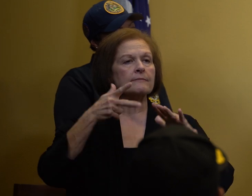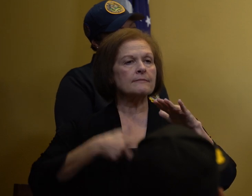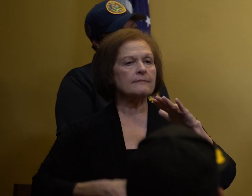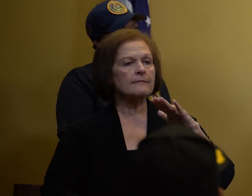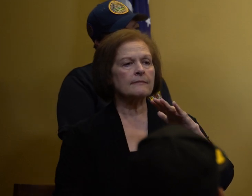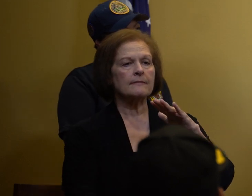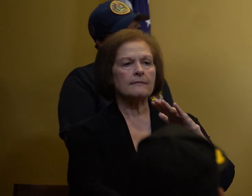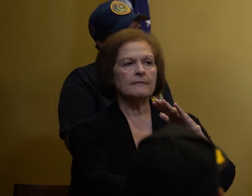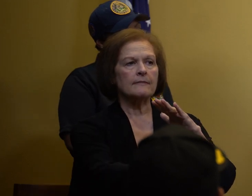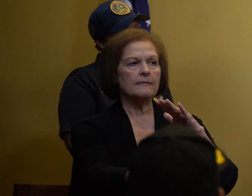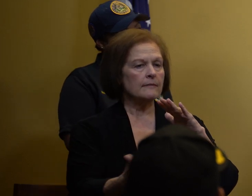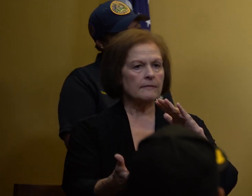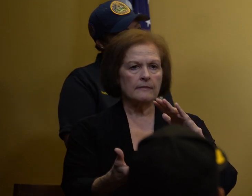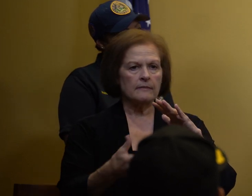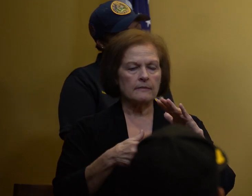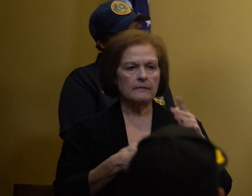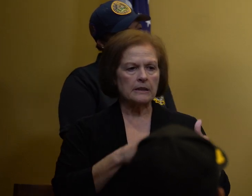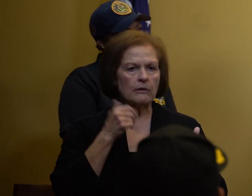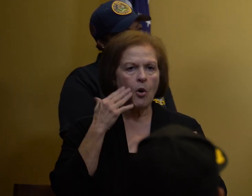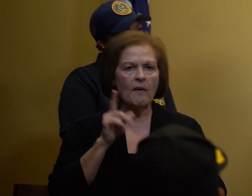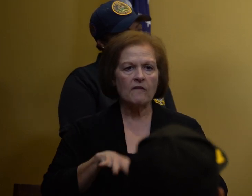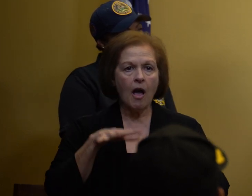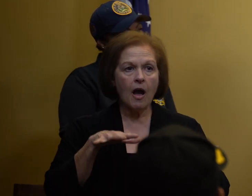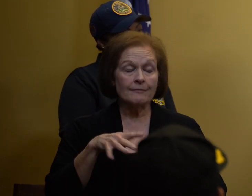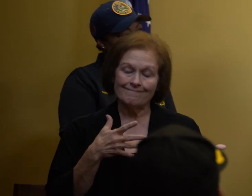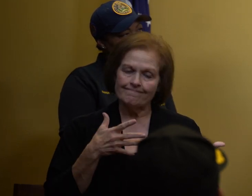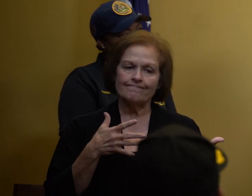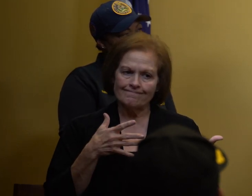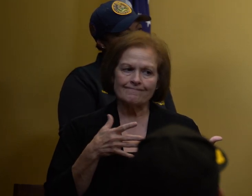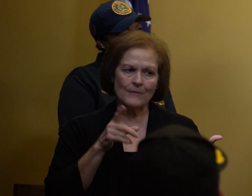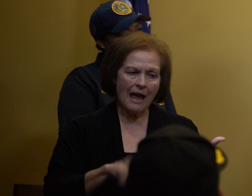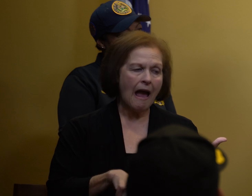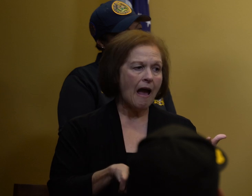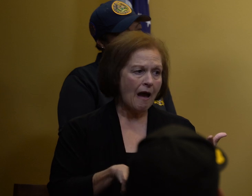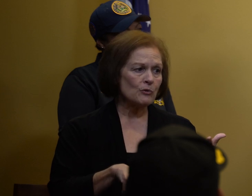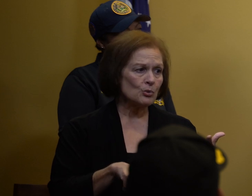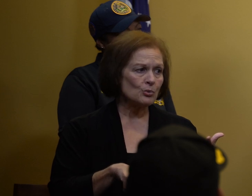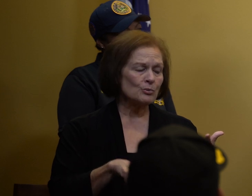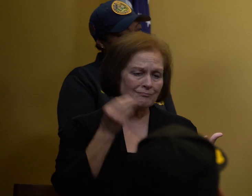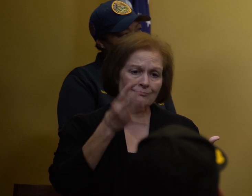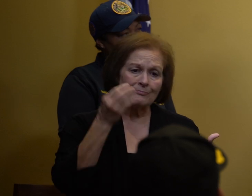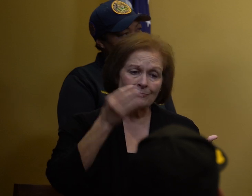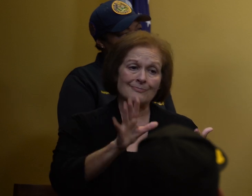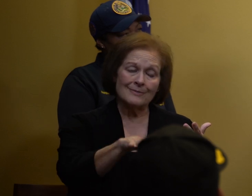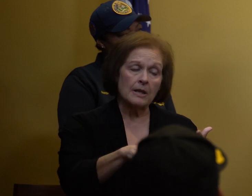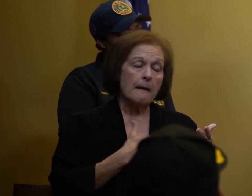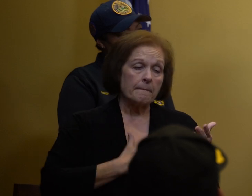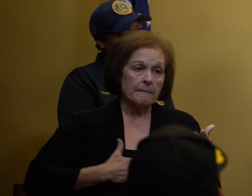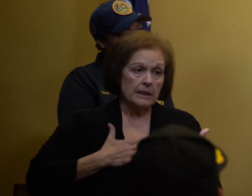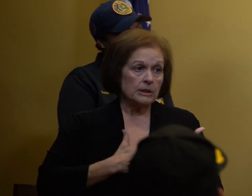drive towards the street where they didn't know it was flooded. So I think that level of communication is going to have to continue, just to let folk know, wait as long as